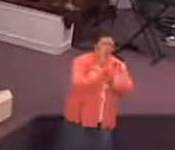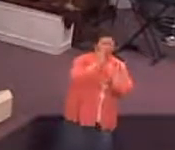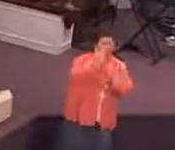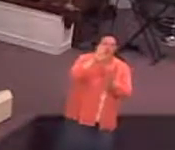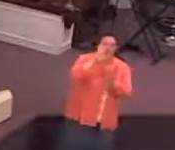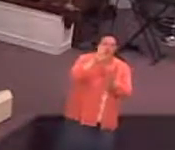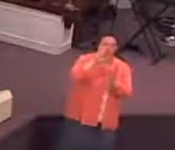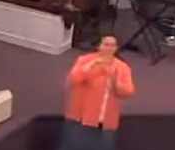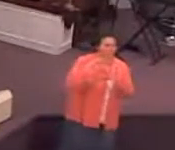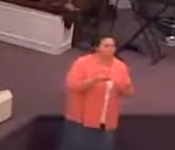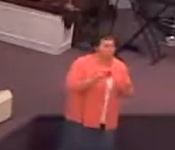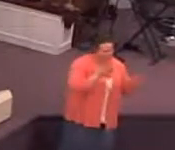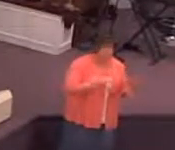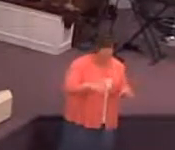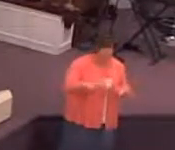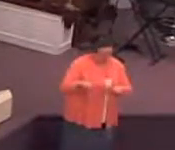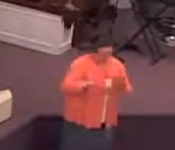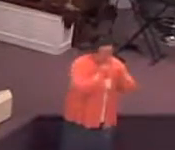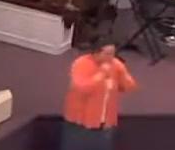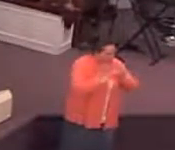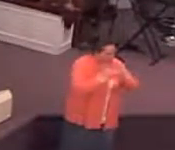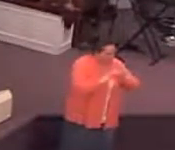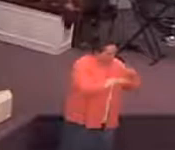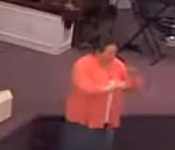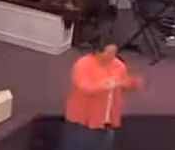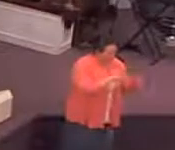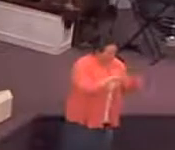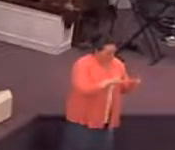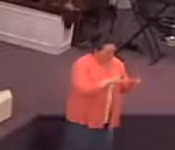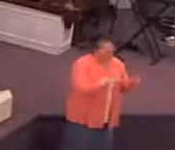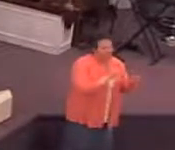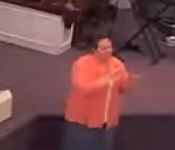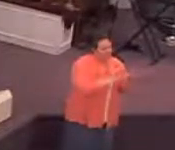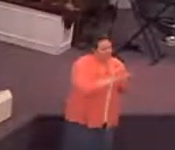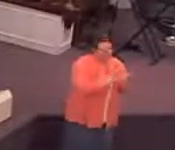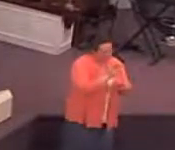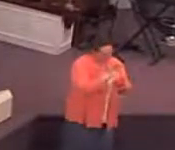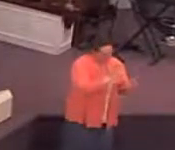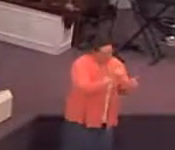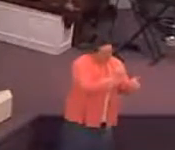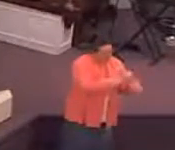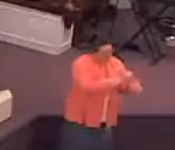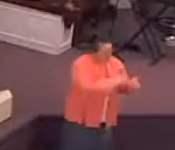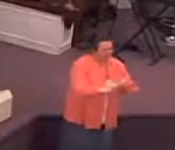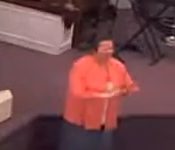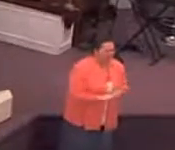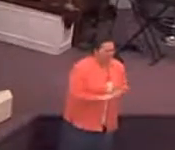done. Bless this people. We ask in Jesus' name. Amen.